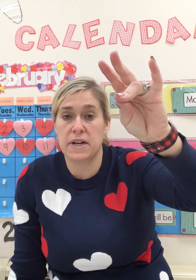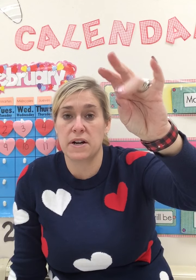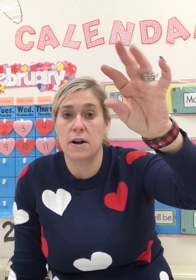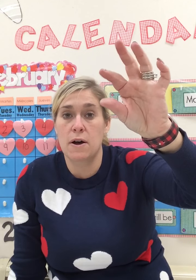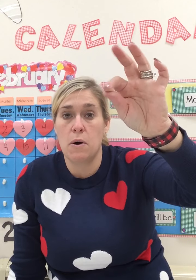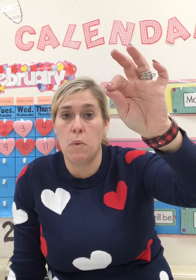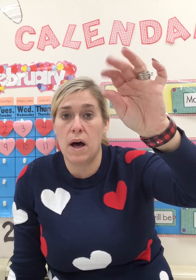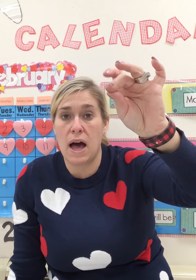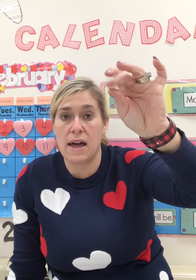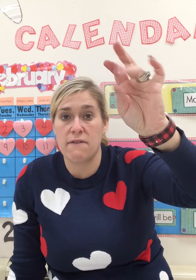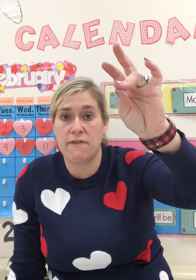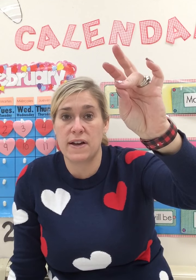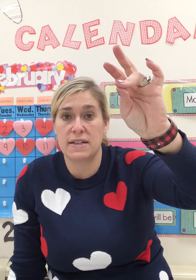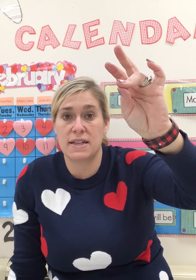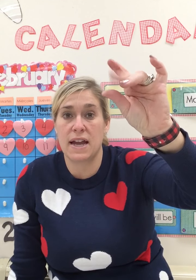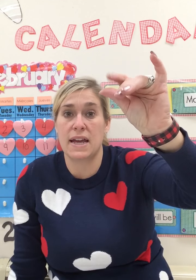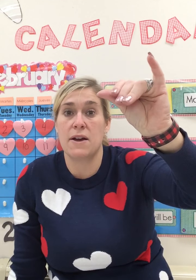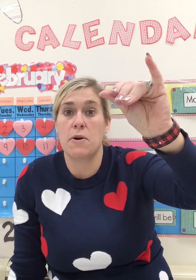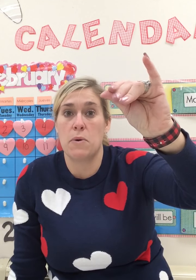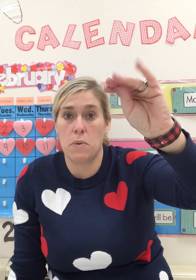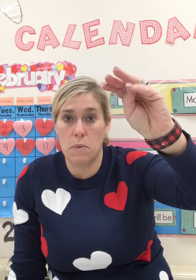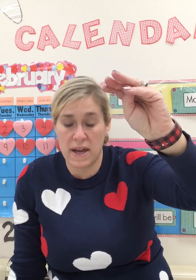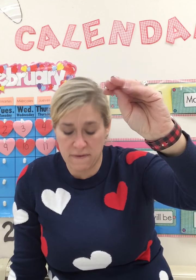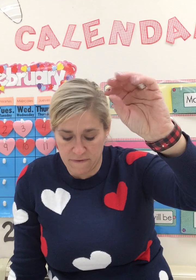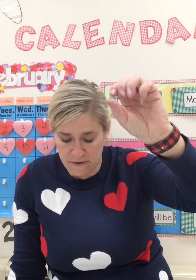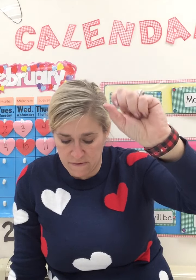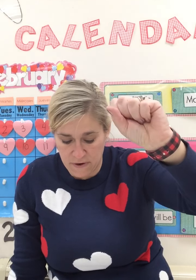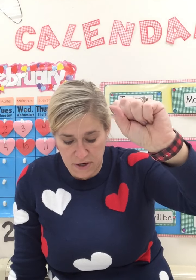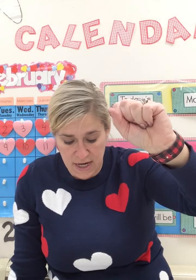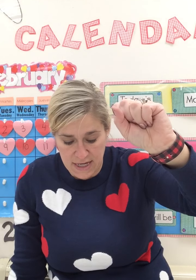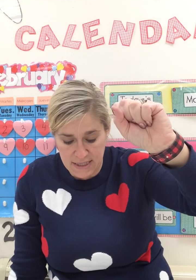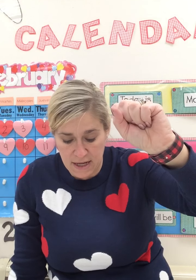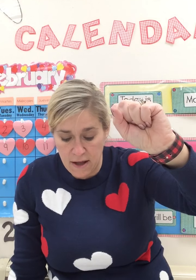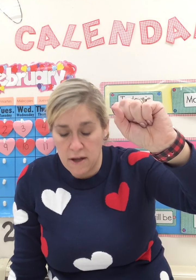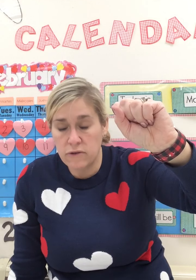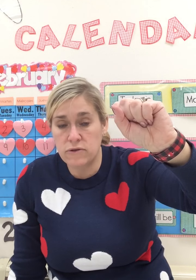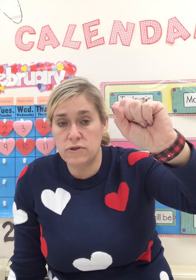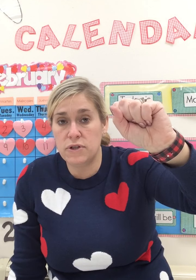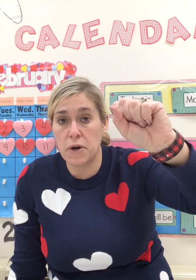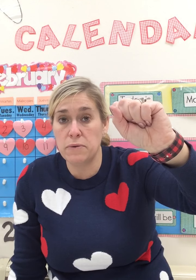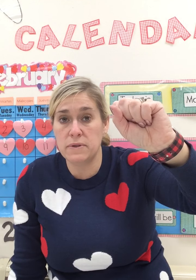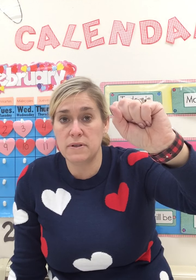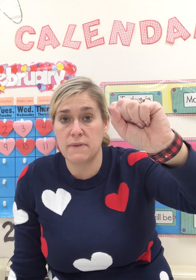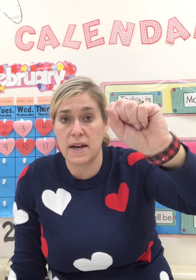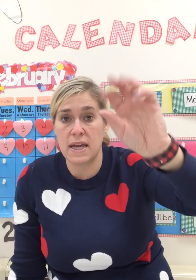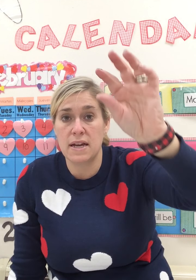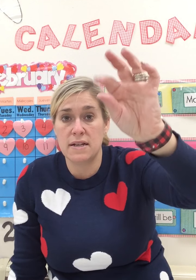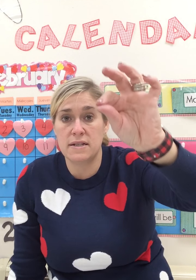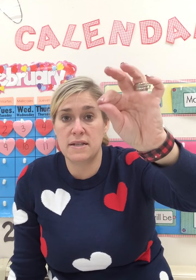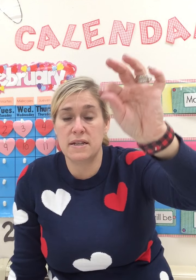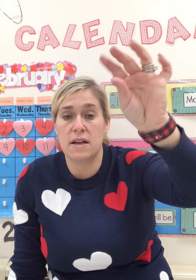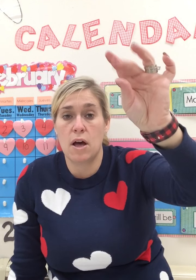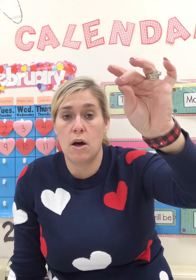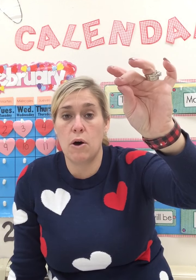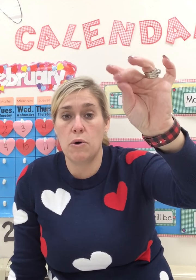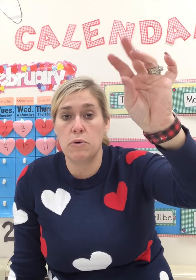Quicker. W-I-F. Slide it. Wife. Very nice. Tote. Ready?